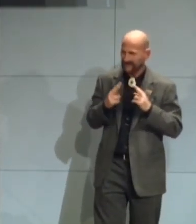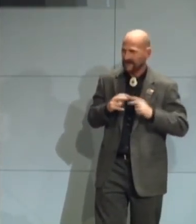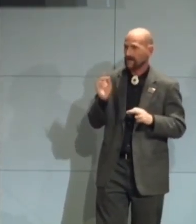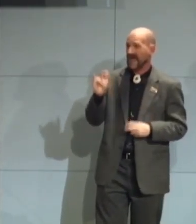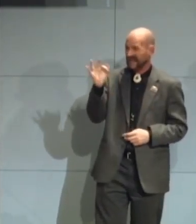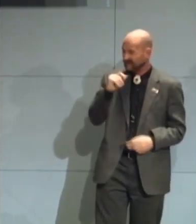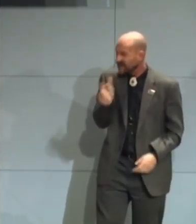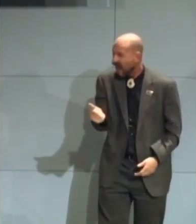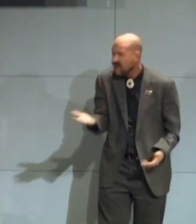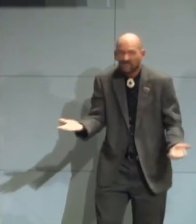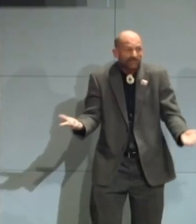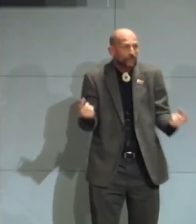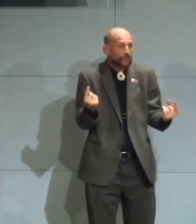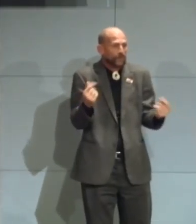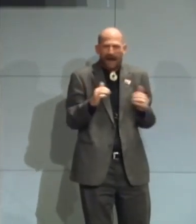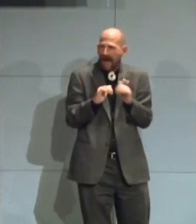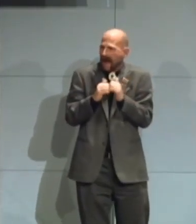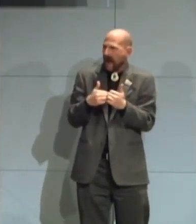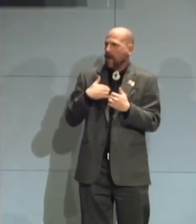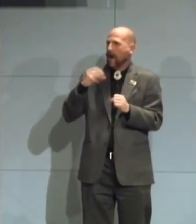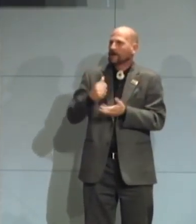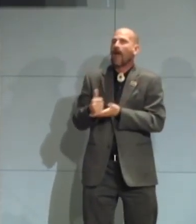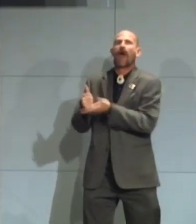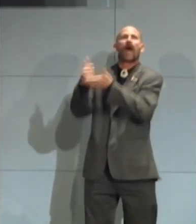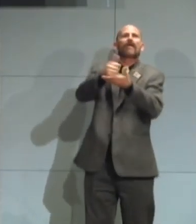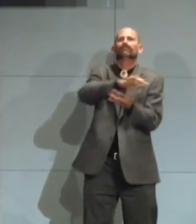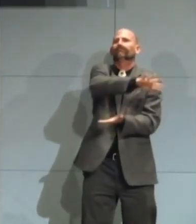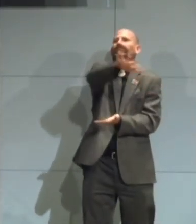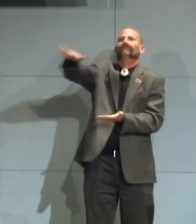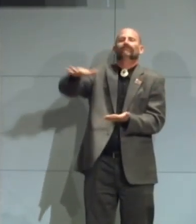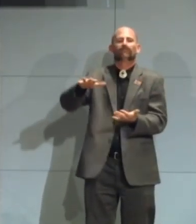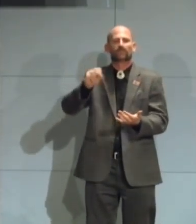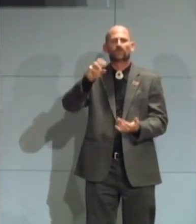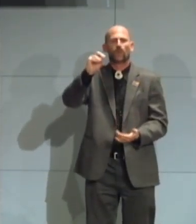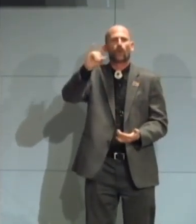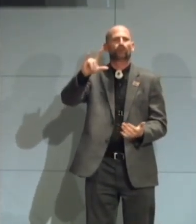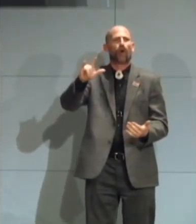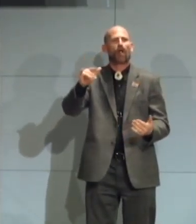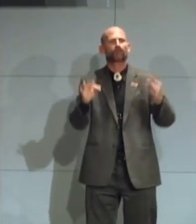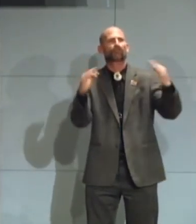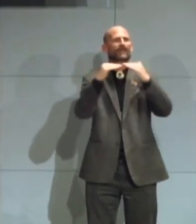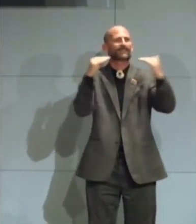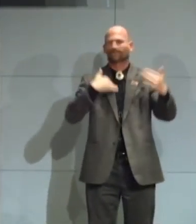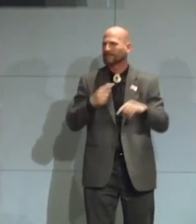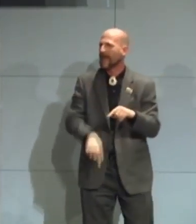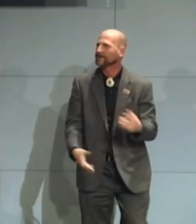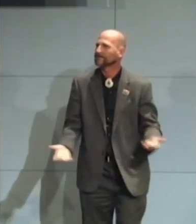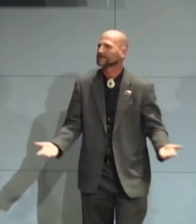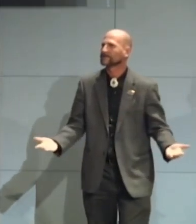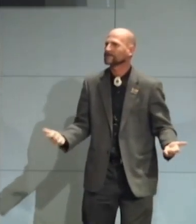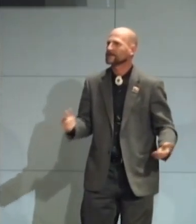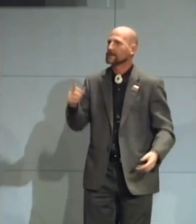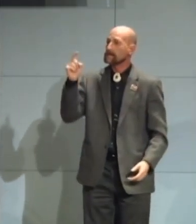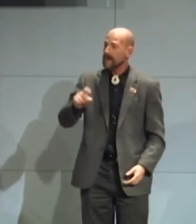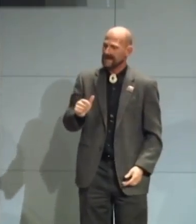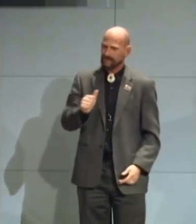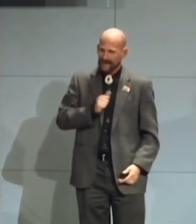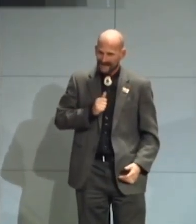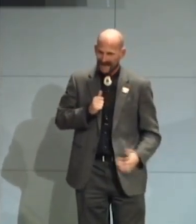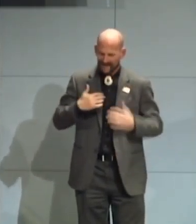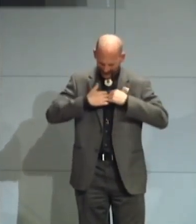them to be oblivious to the lived reality of those who don't and suffer no consequence. And